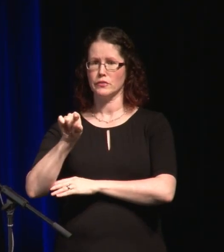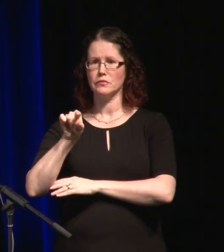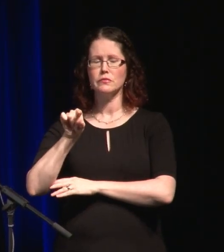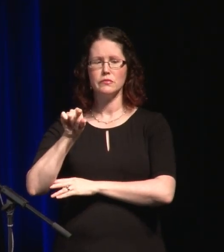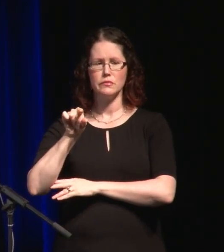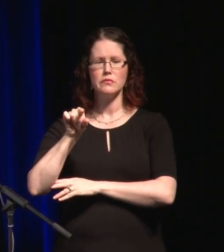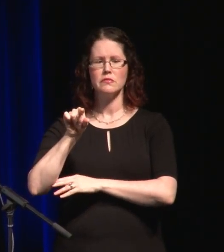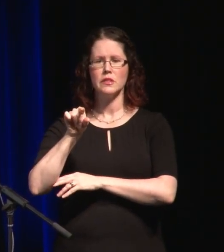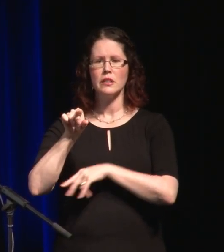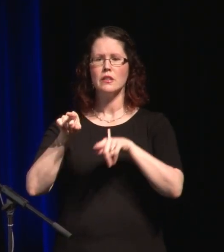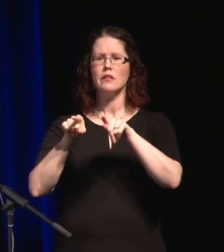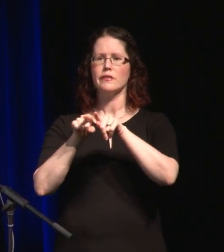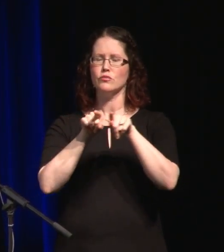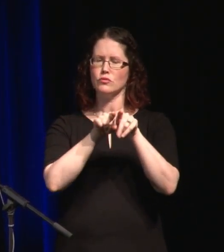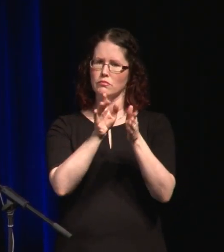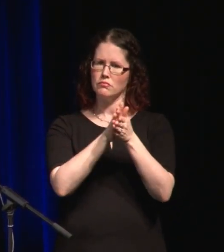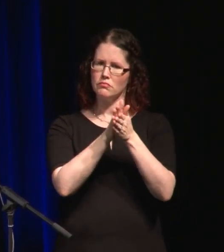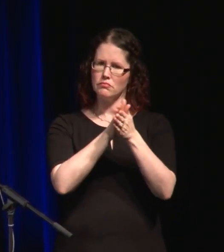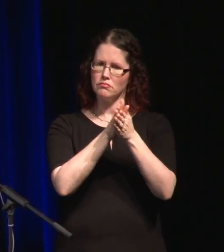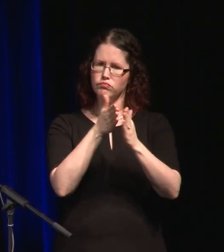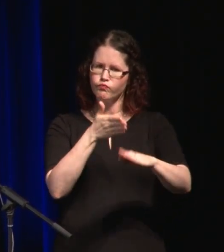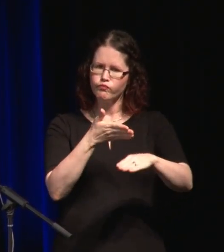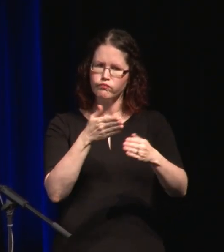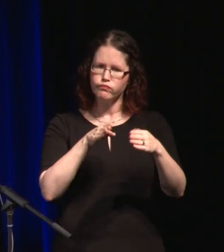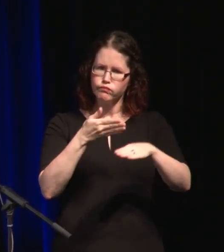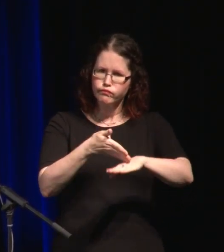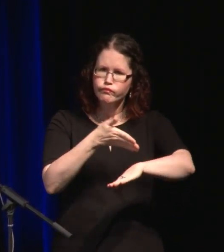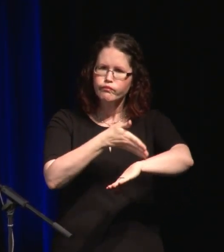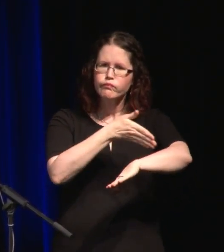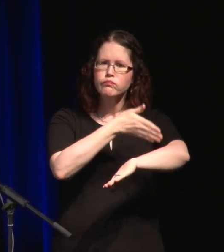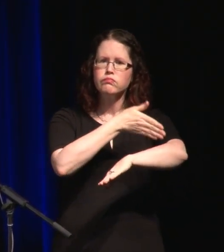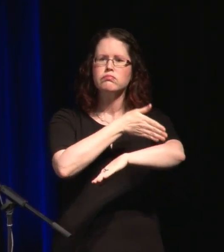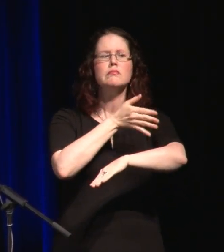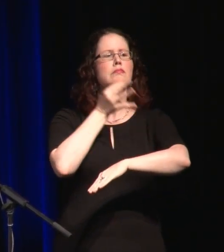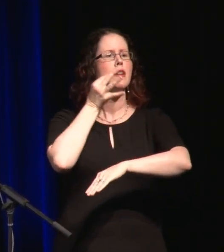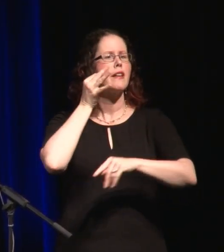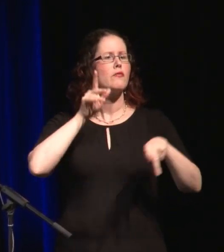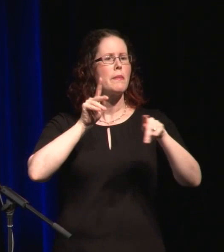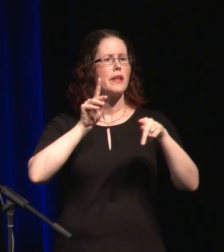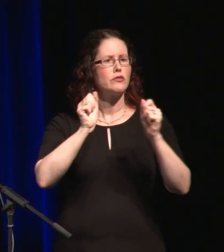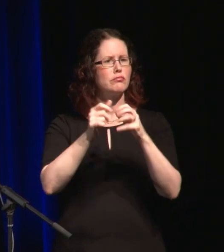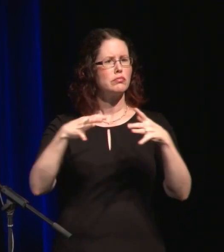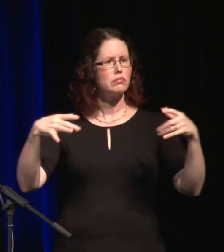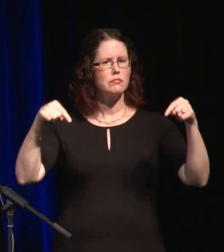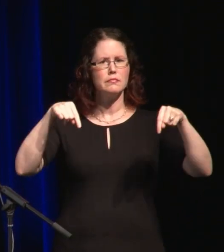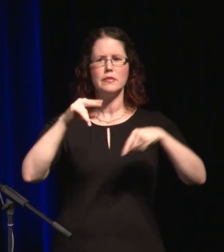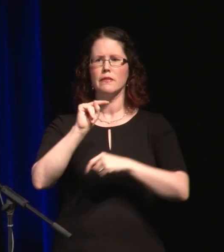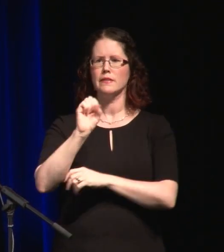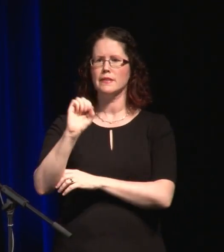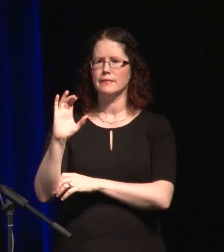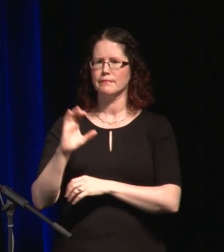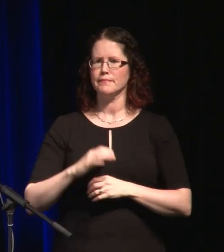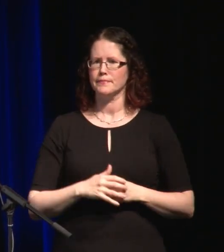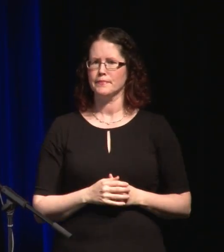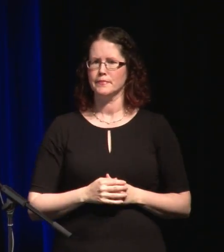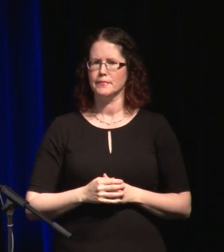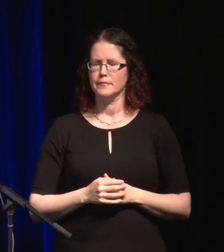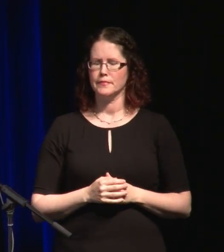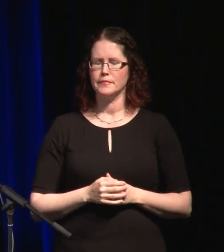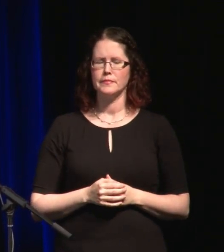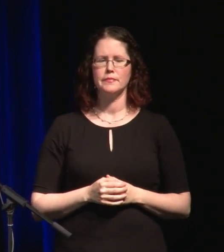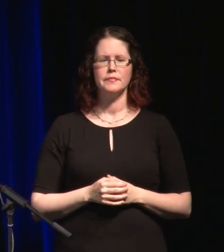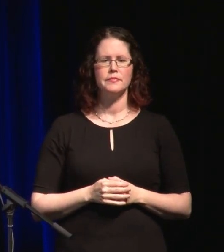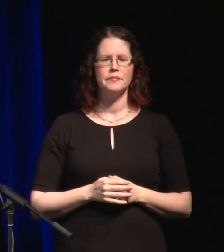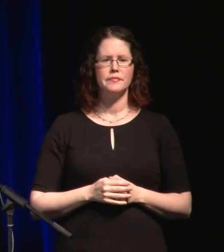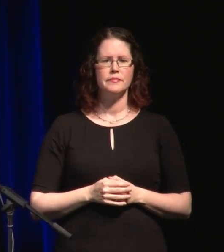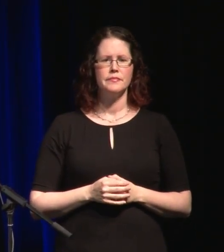the college's initiative to increase the First Nations population at NSCC. He has